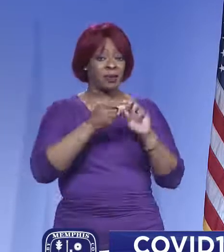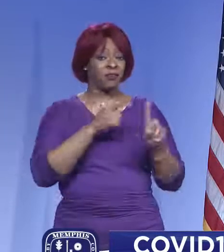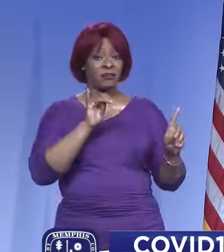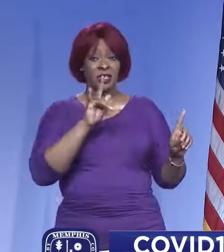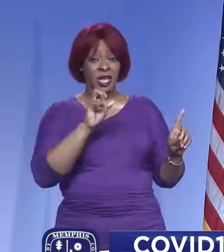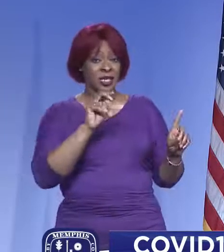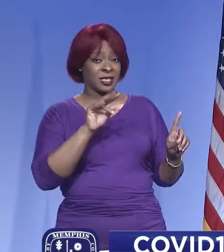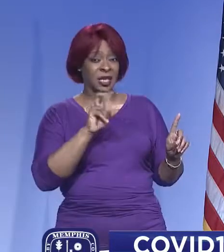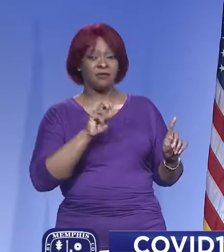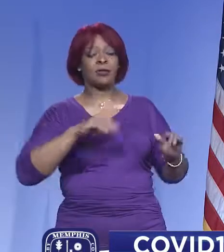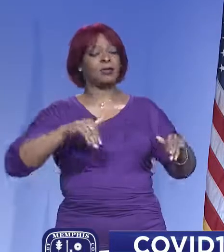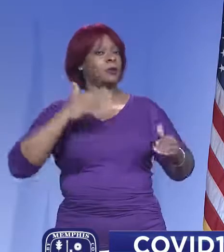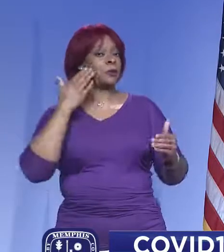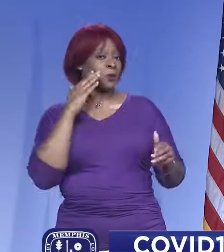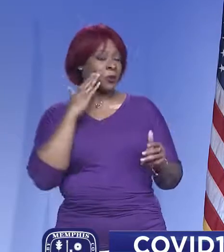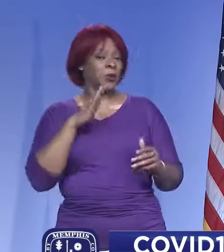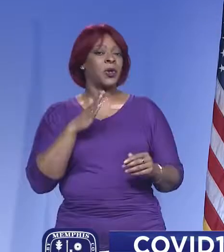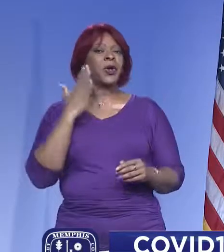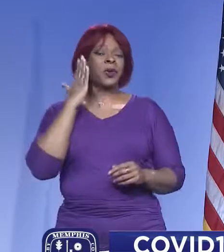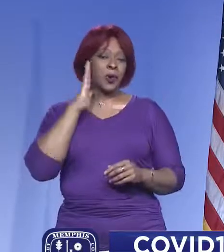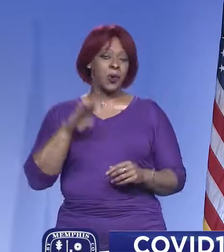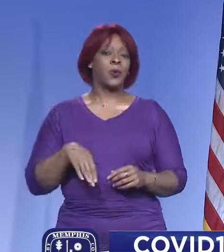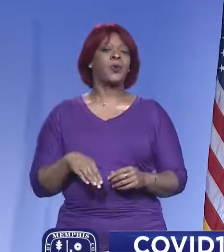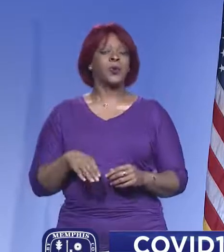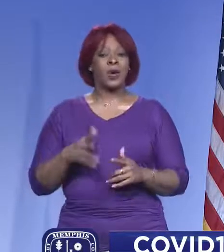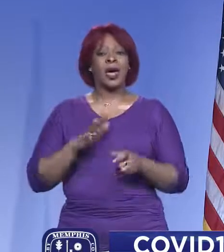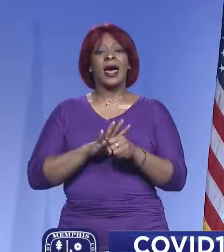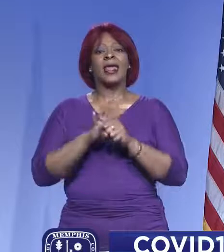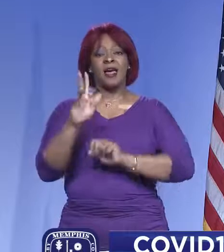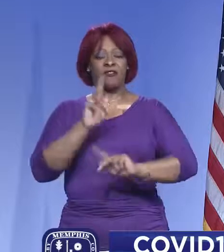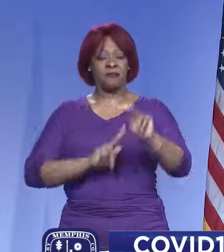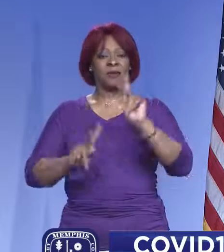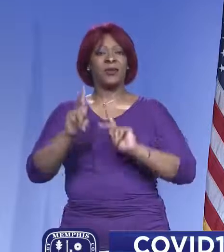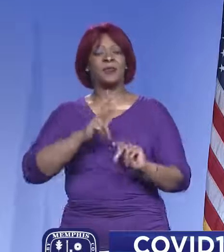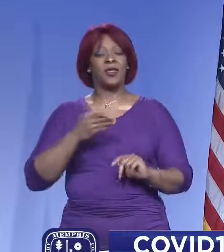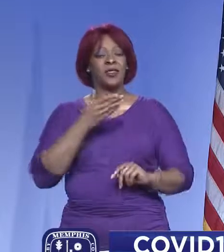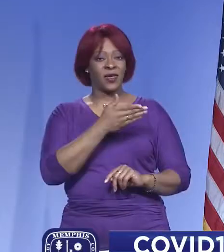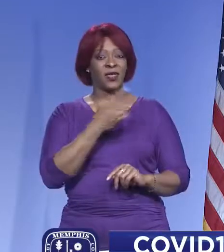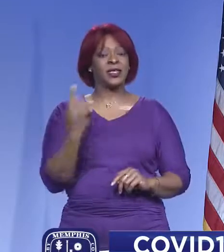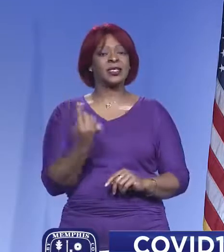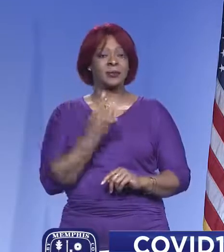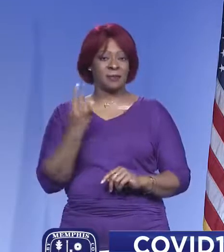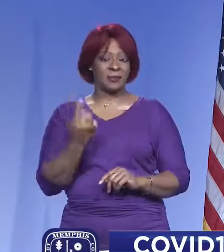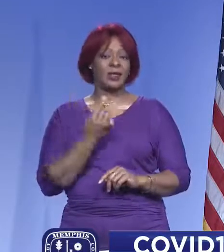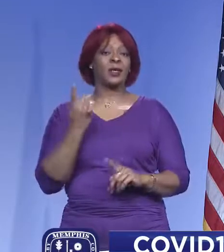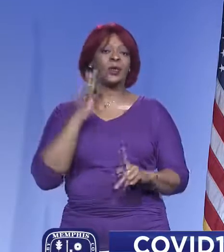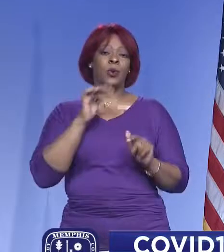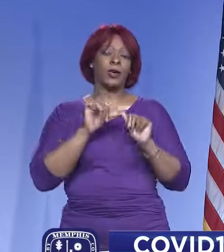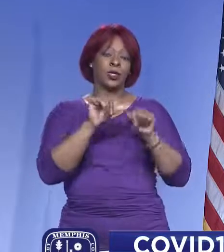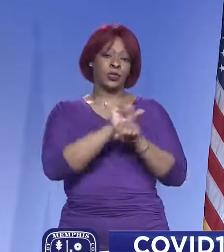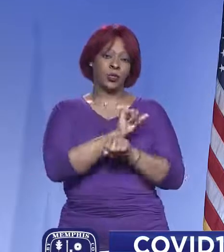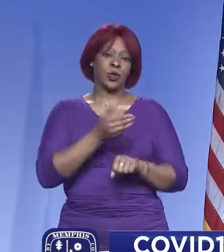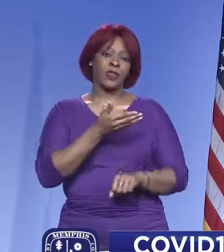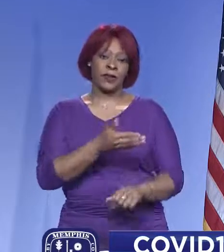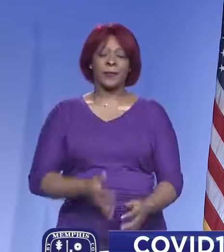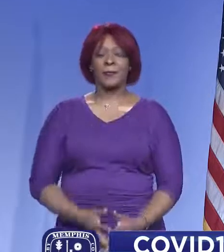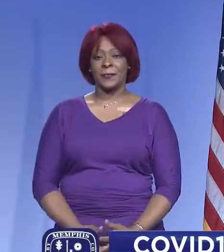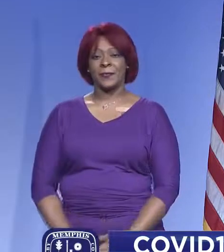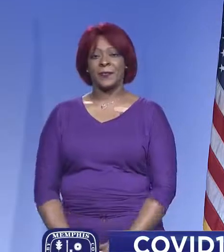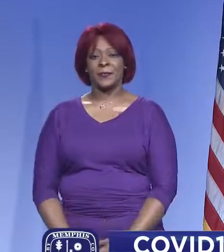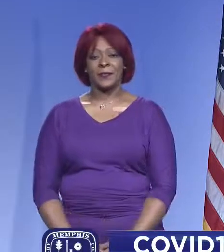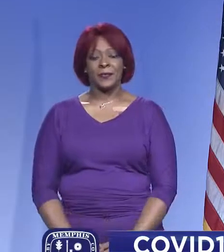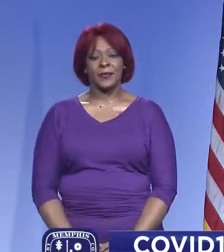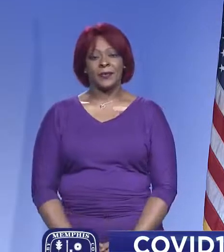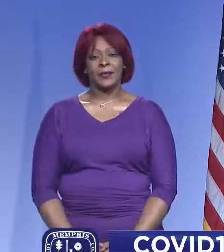head, but I know that there was enough folks that we said there is something here, and we're going to continue that work.